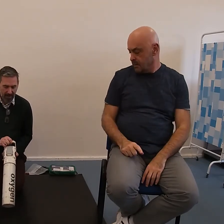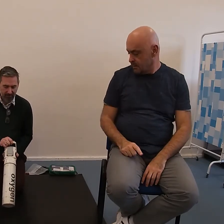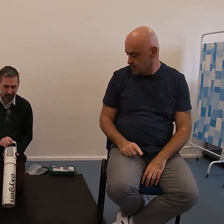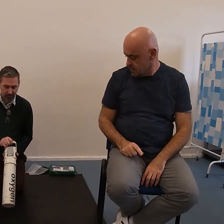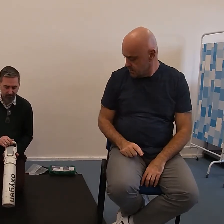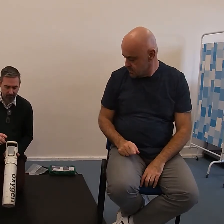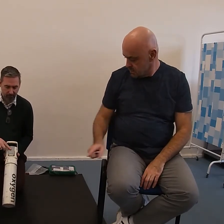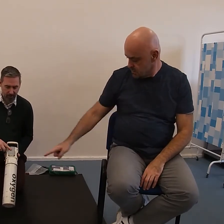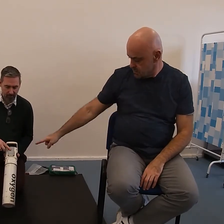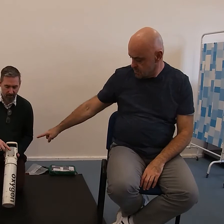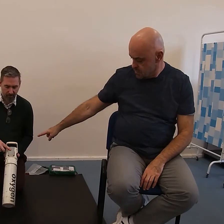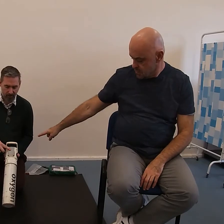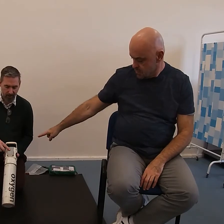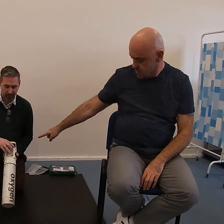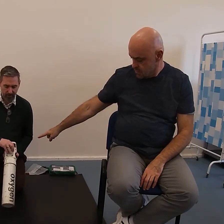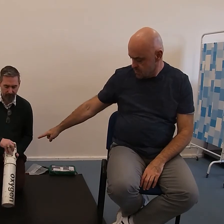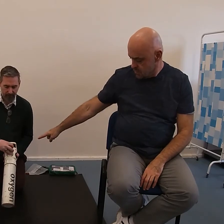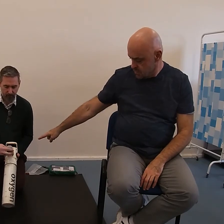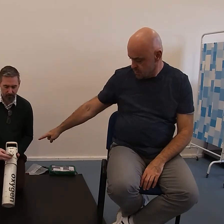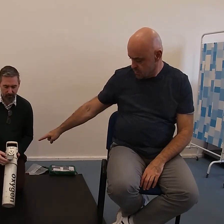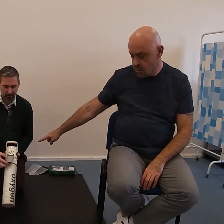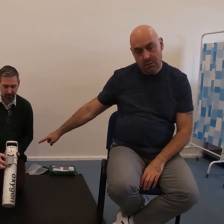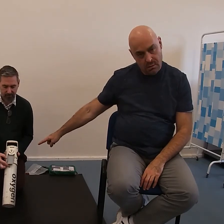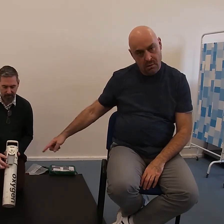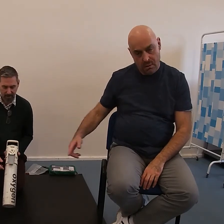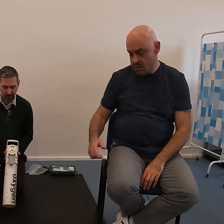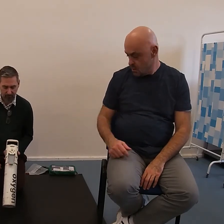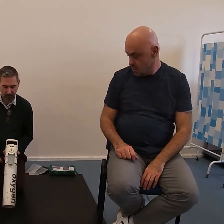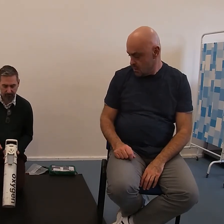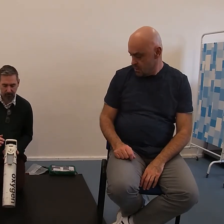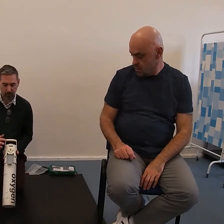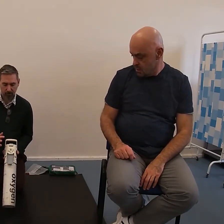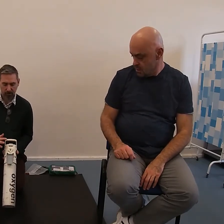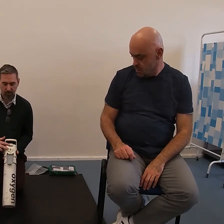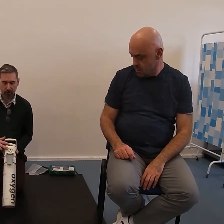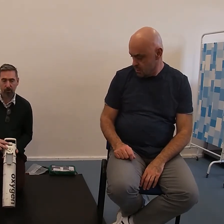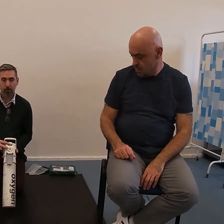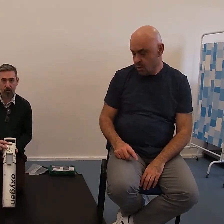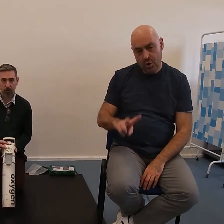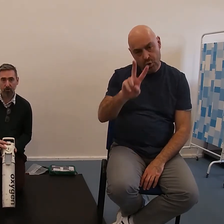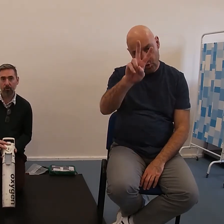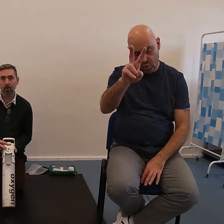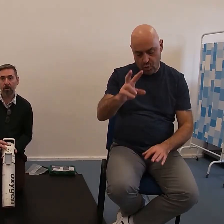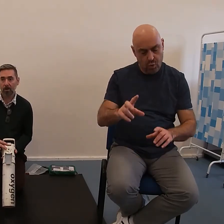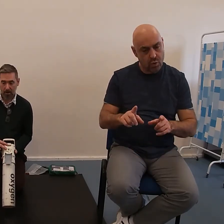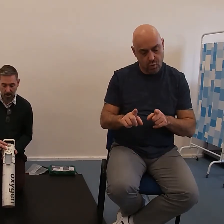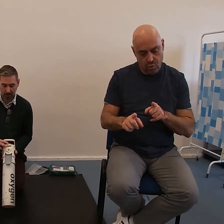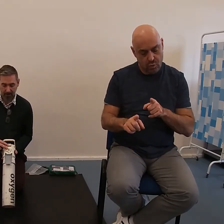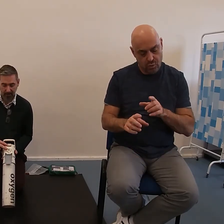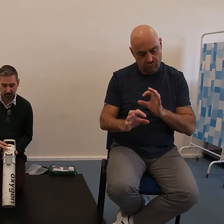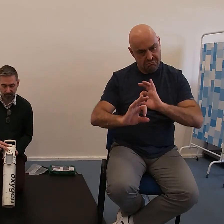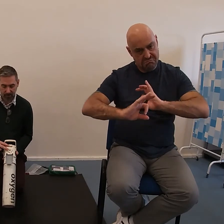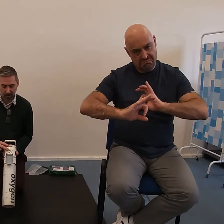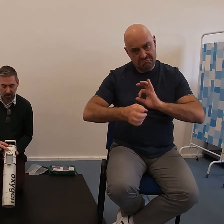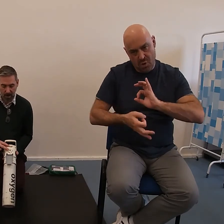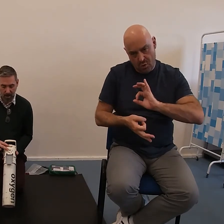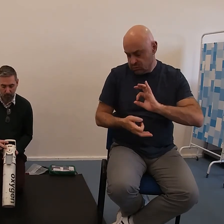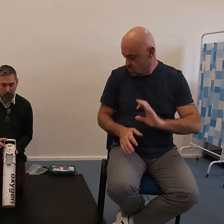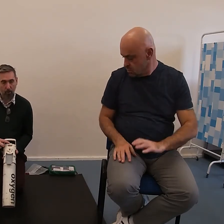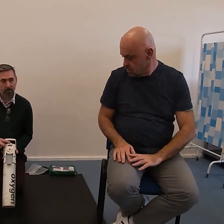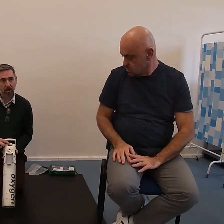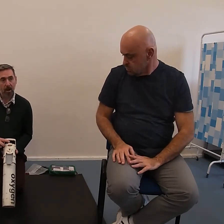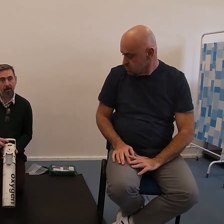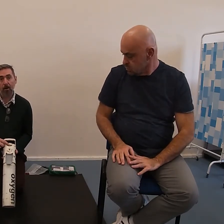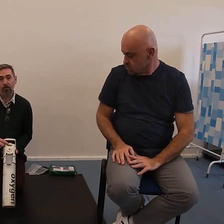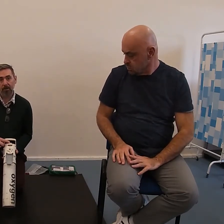Under the handle, there's another grey cover. When you take this down, you can see you've got two connectors.